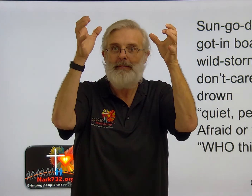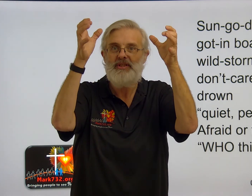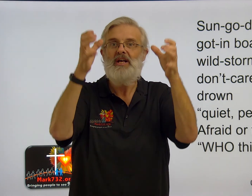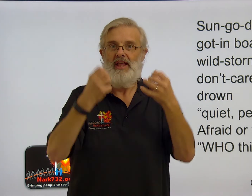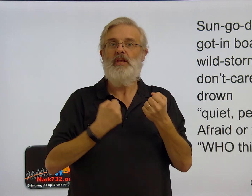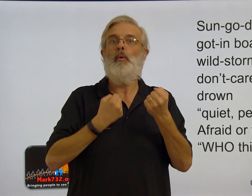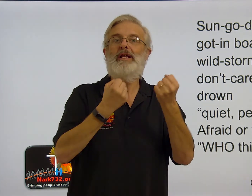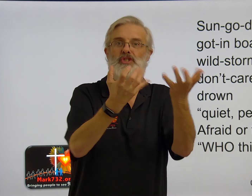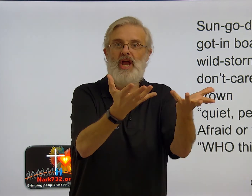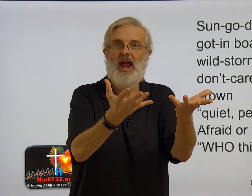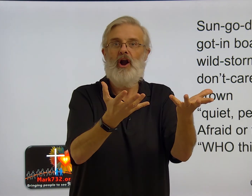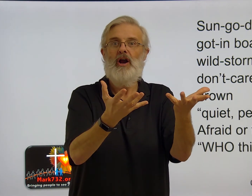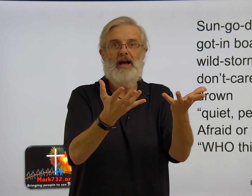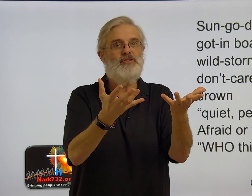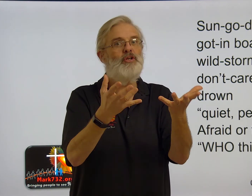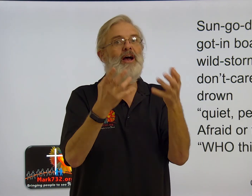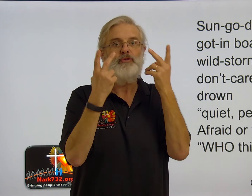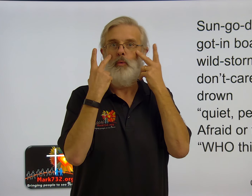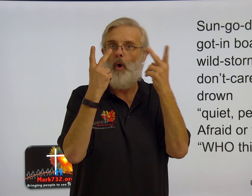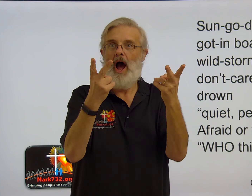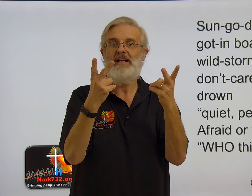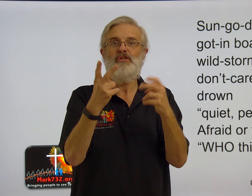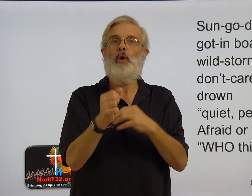that you want to share. And so you have to watch those